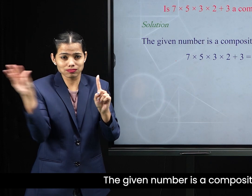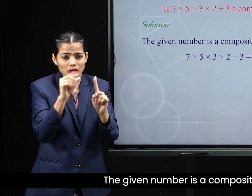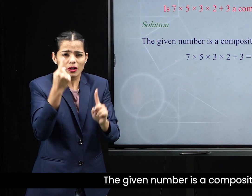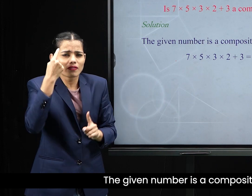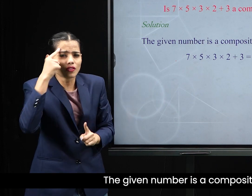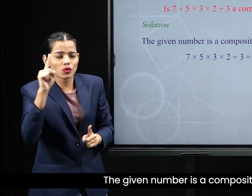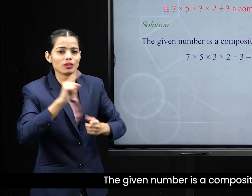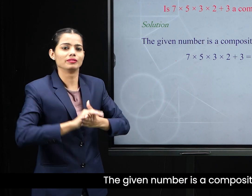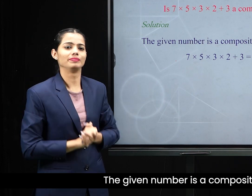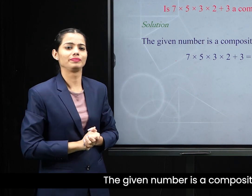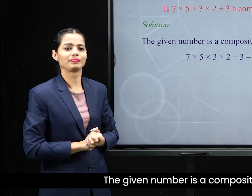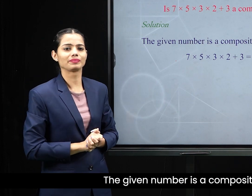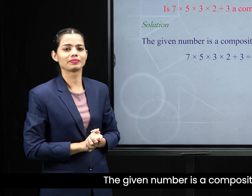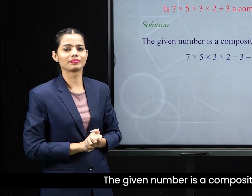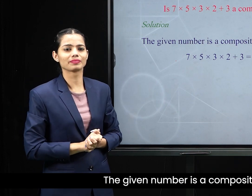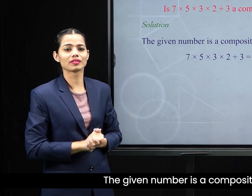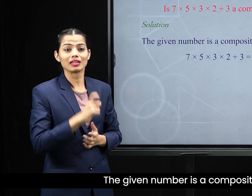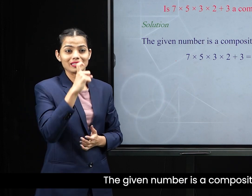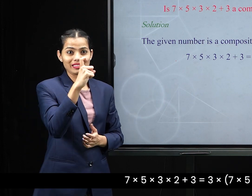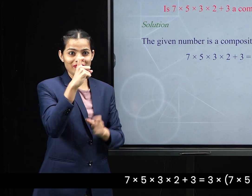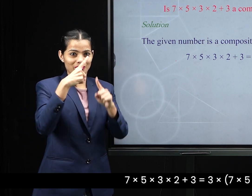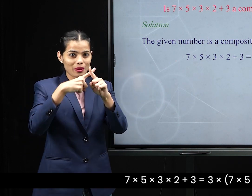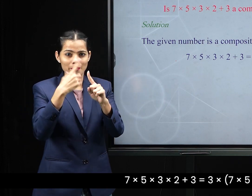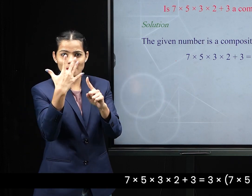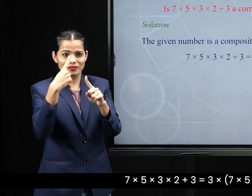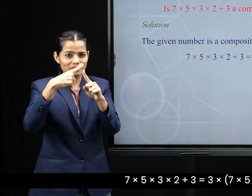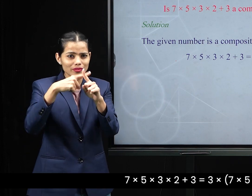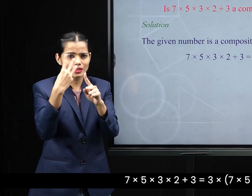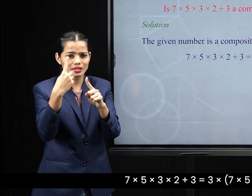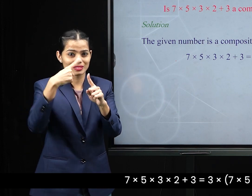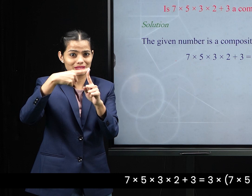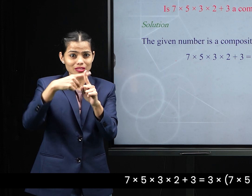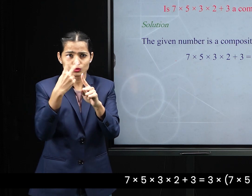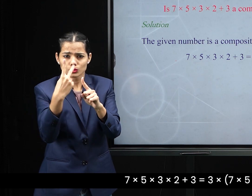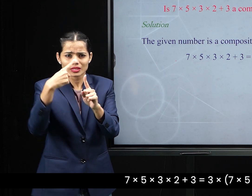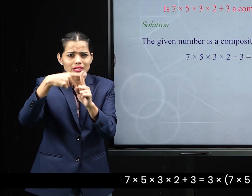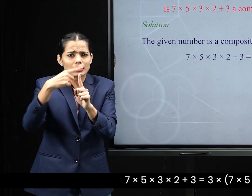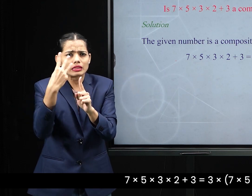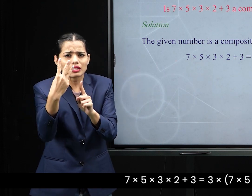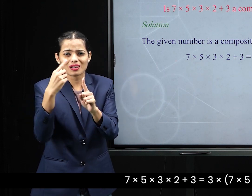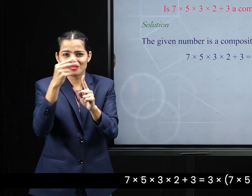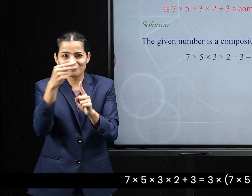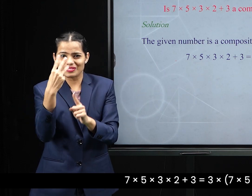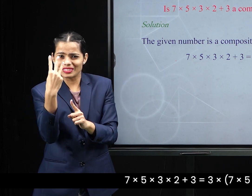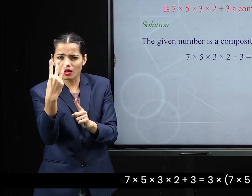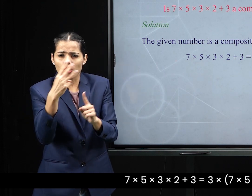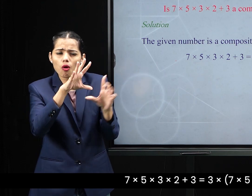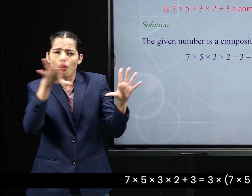number because 7 into 5 into 3 into 2 plus 3 is equal to 3